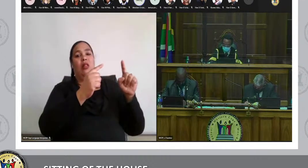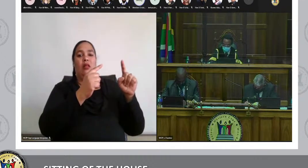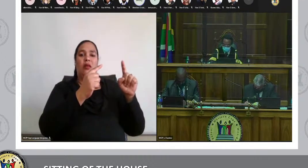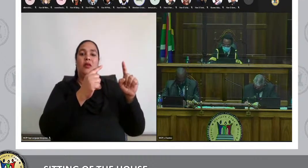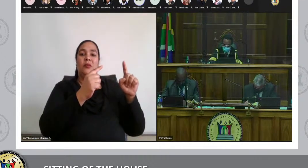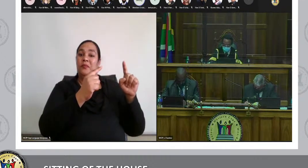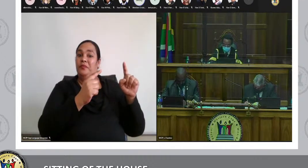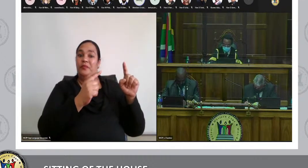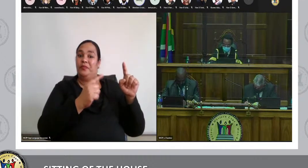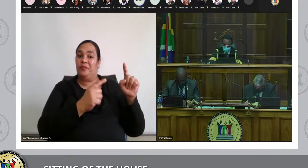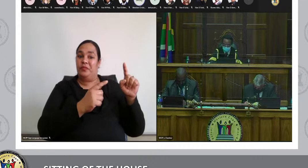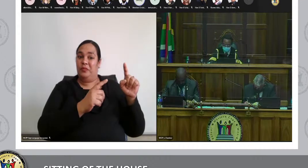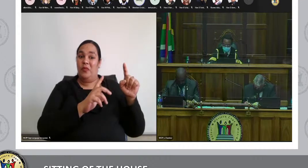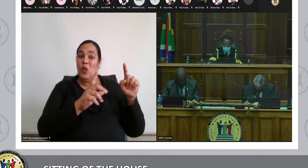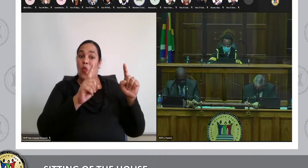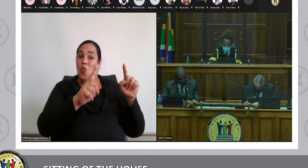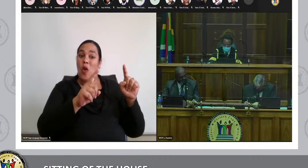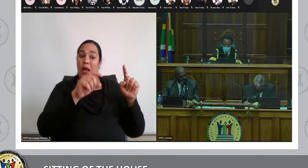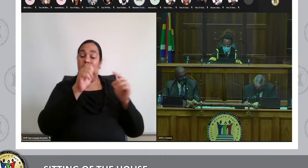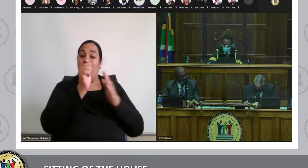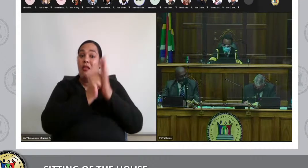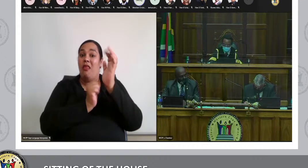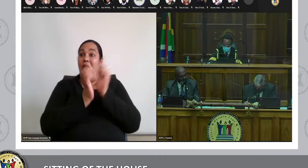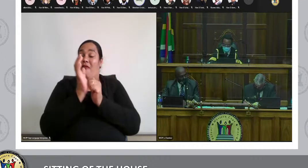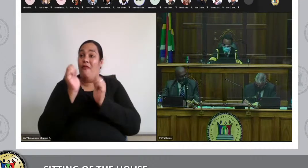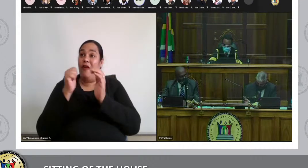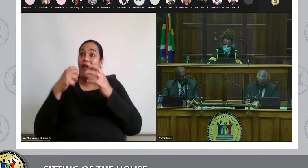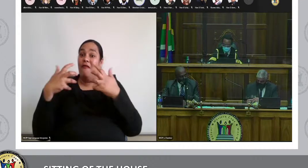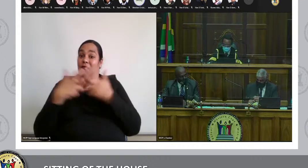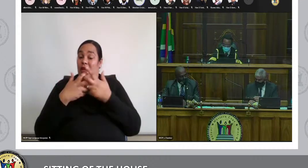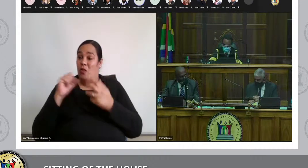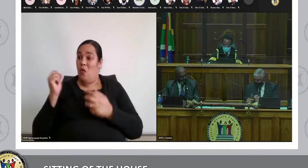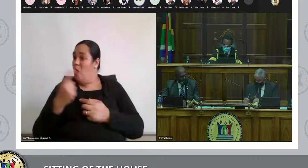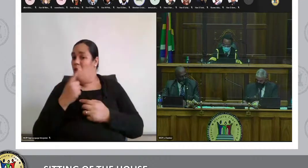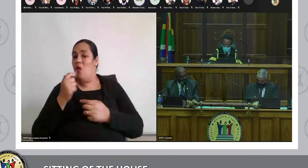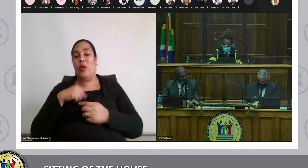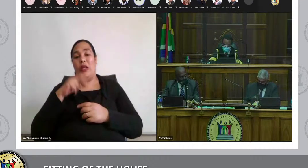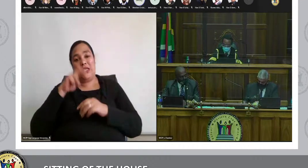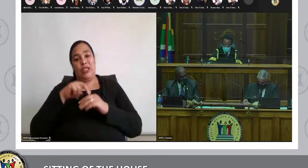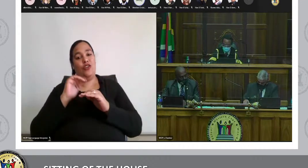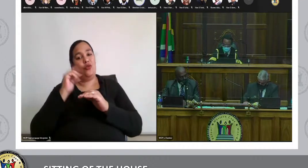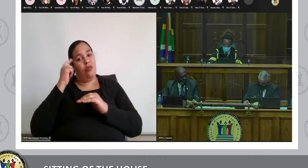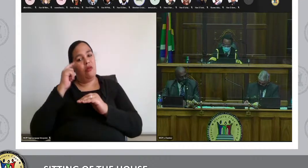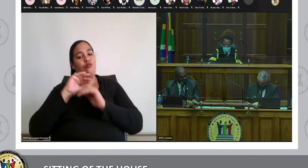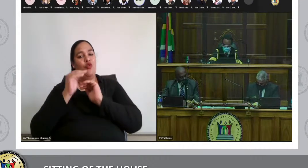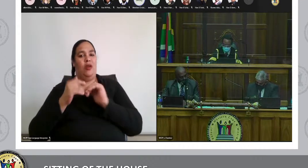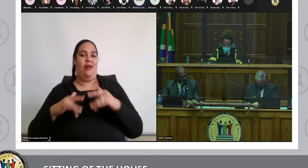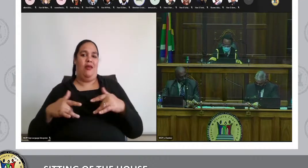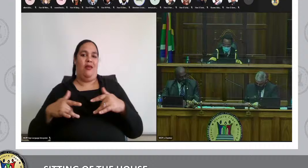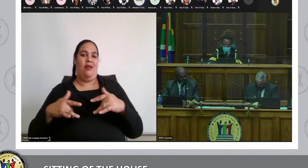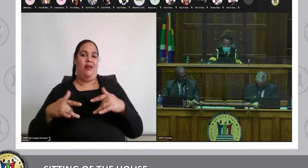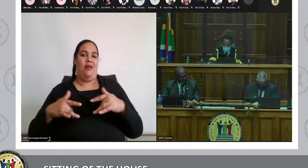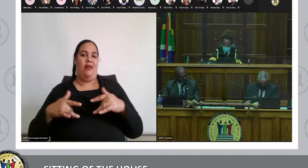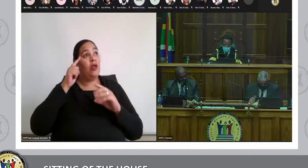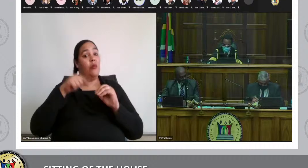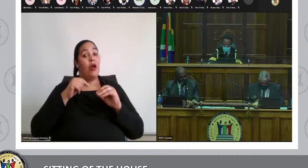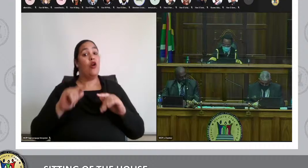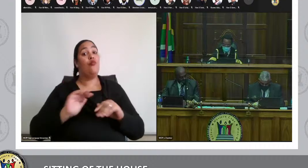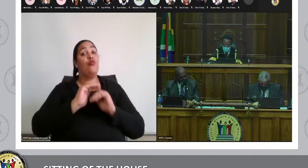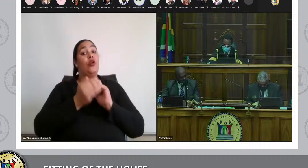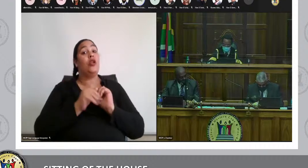not one glove fits all, and that we must think, yes, of protecting lives, but we must also think of